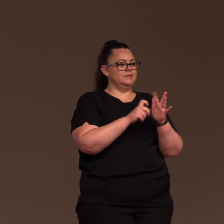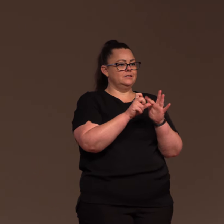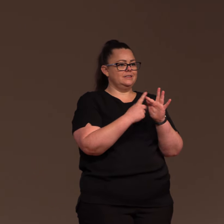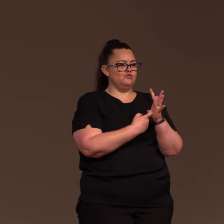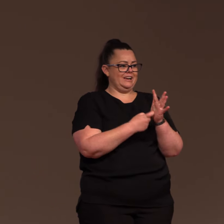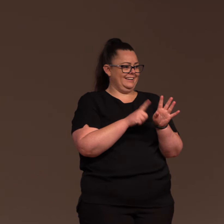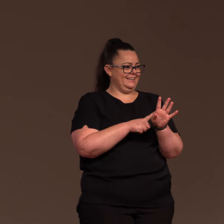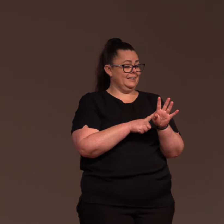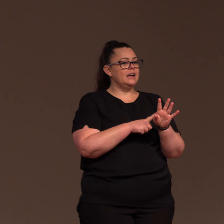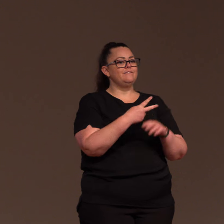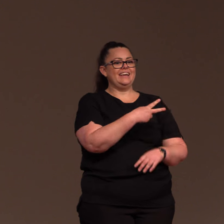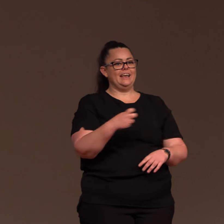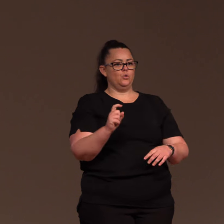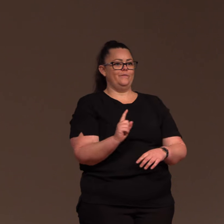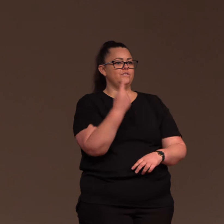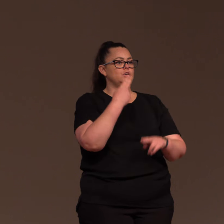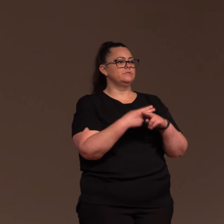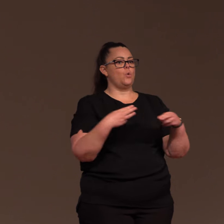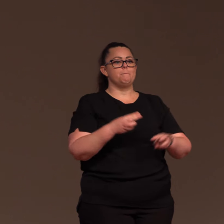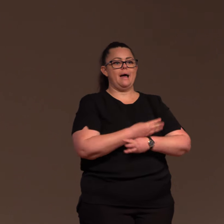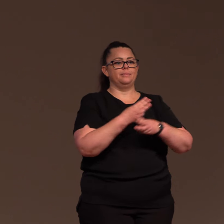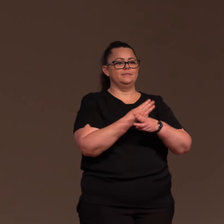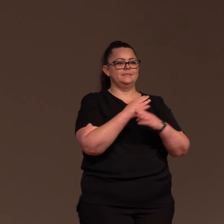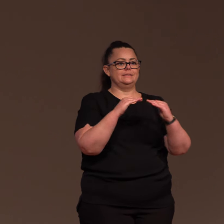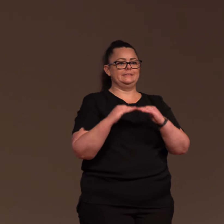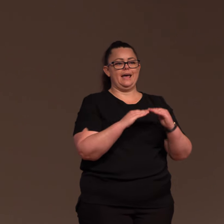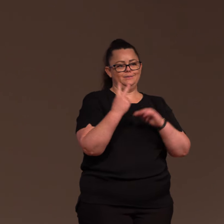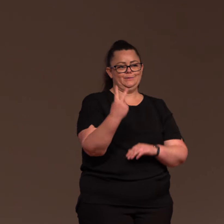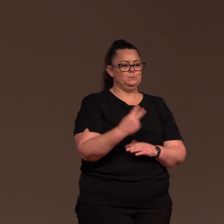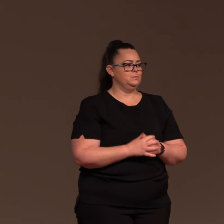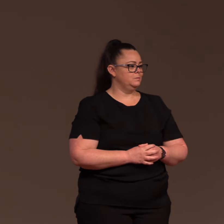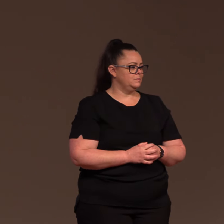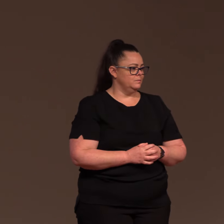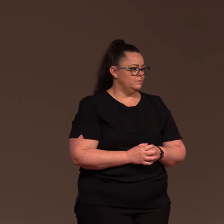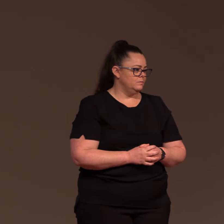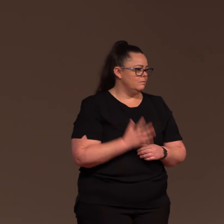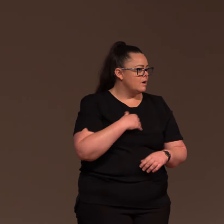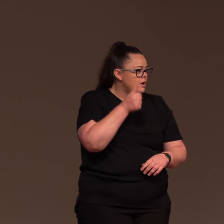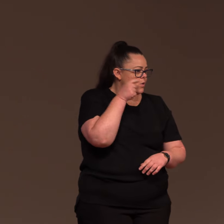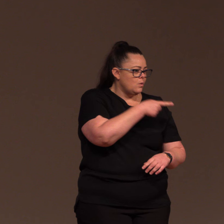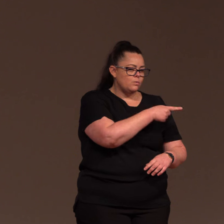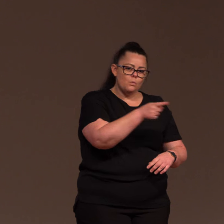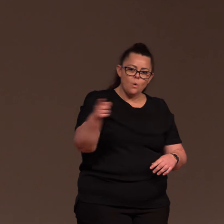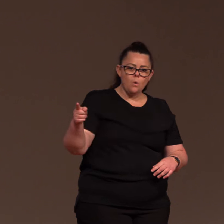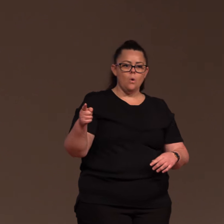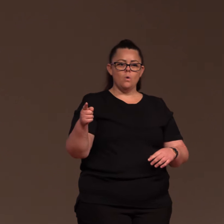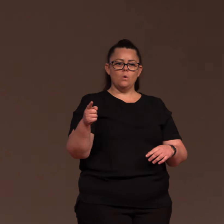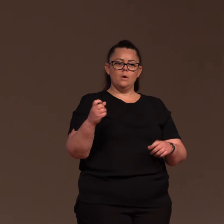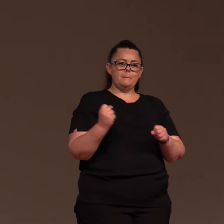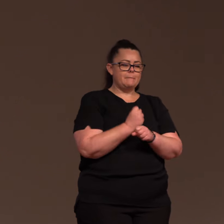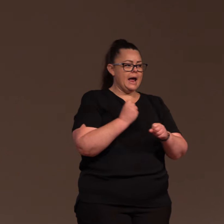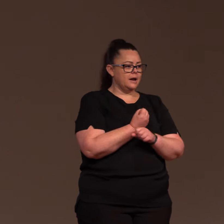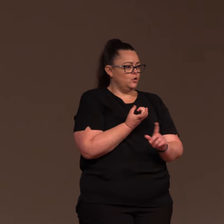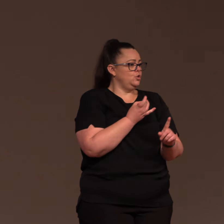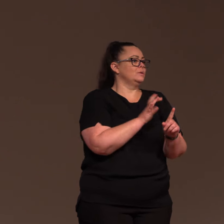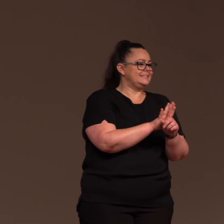2. I know that all of you have made your school, your family, your friends, and all of us so proud of